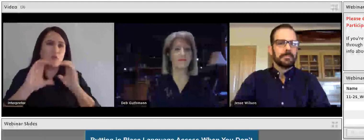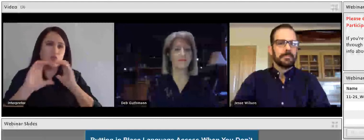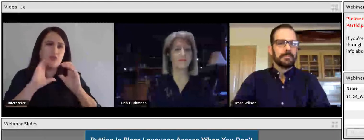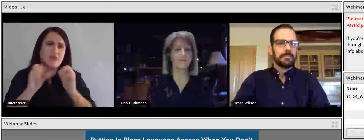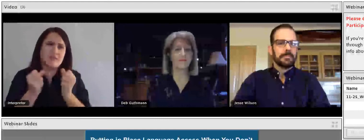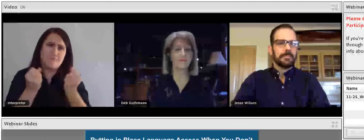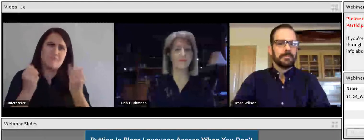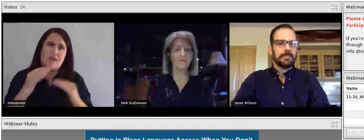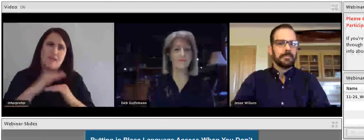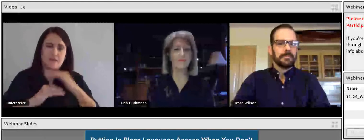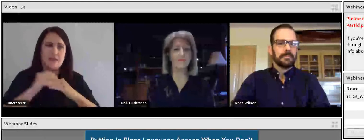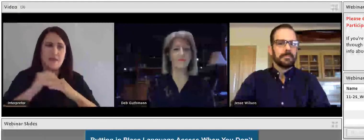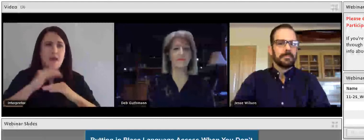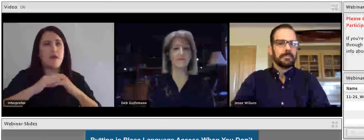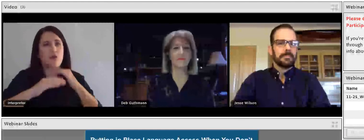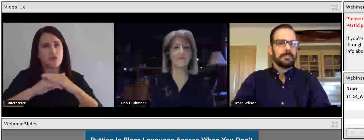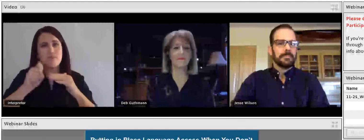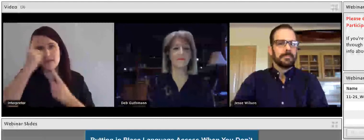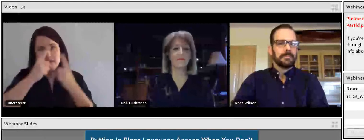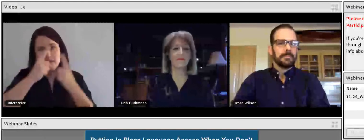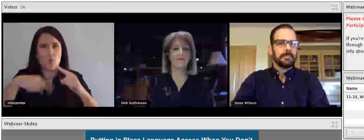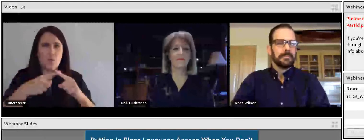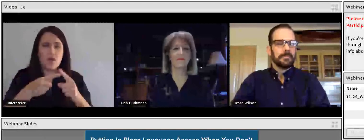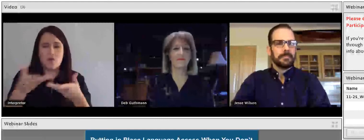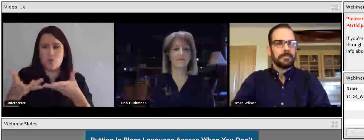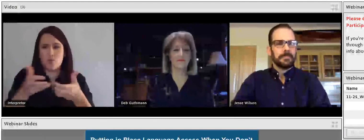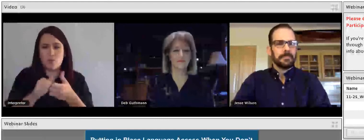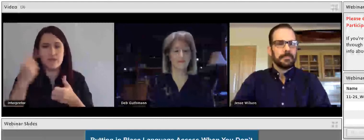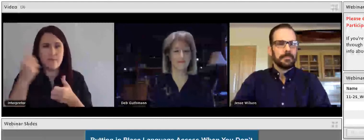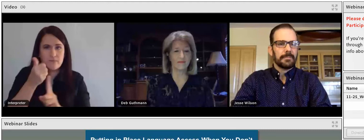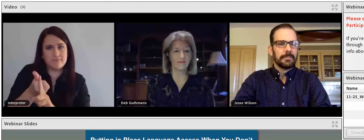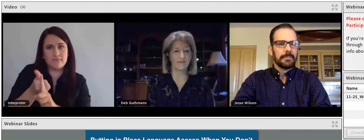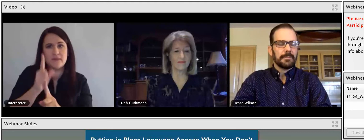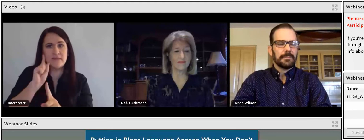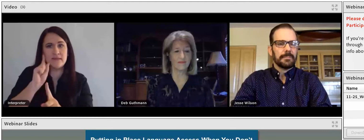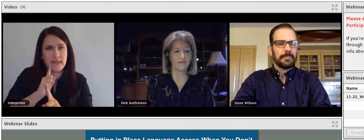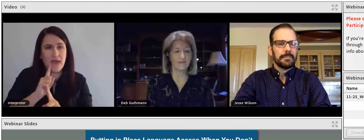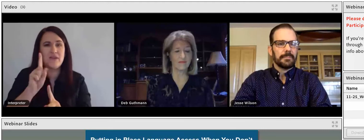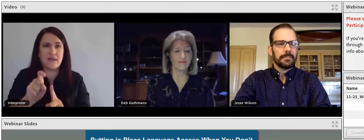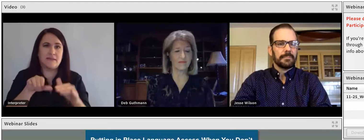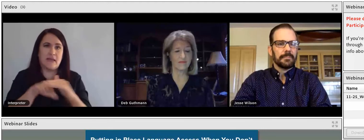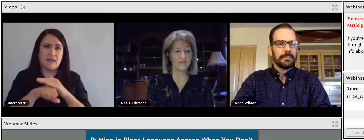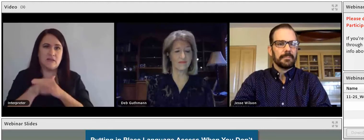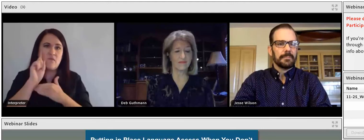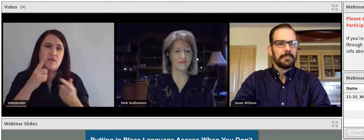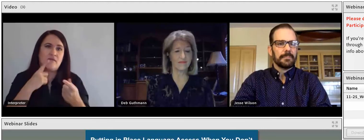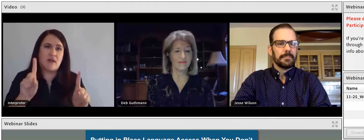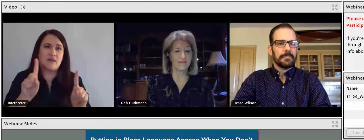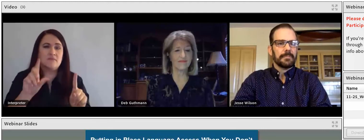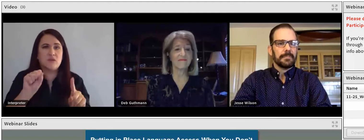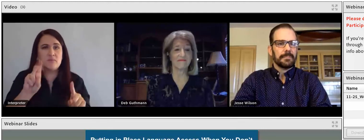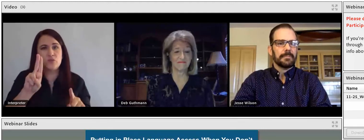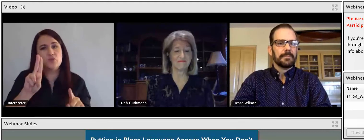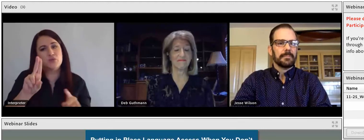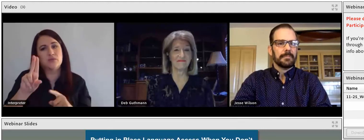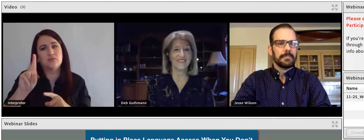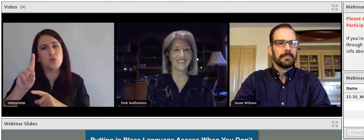to consider when you're working with somebody who is deaf and needs access to effective substance use treatment.